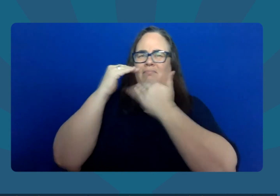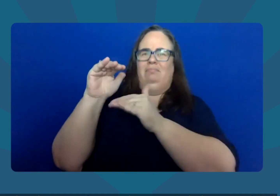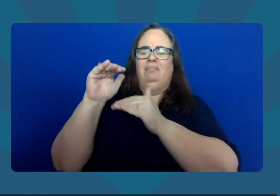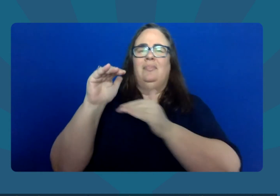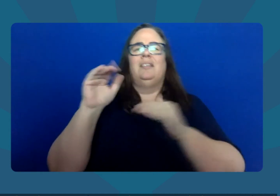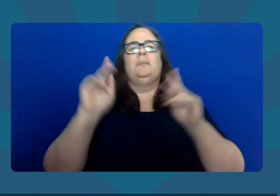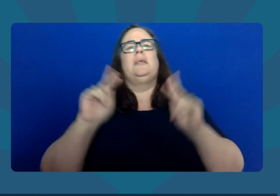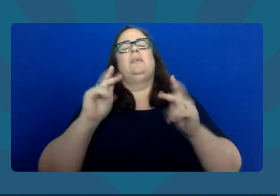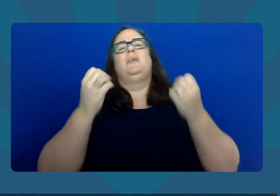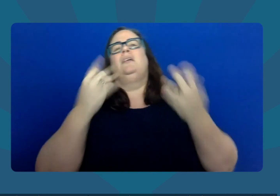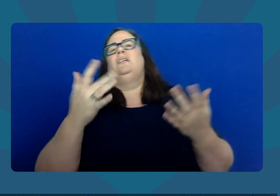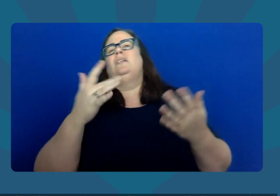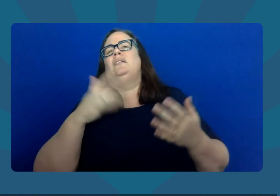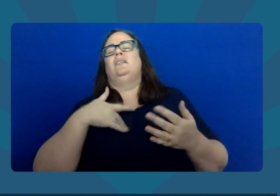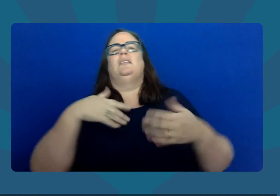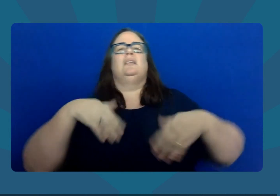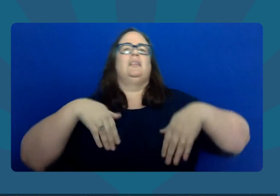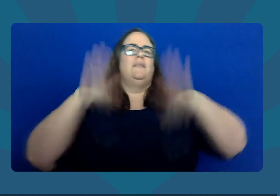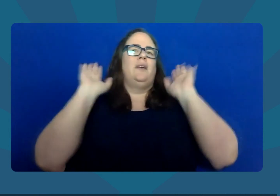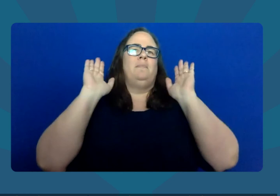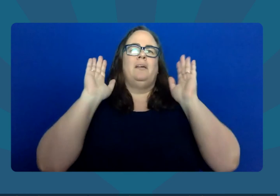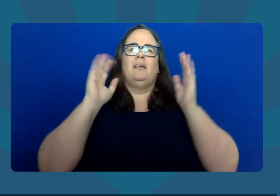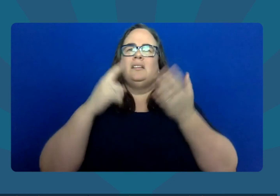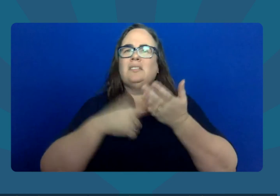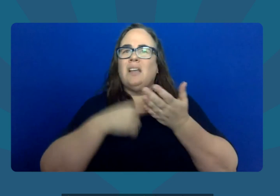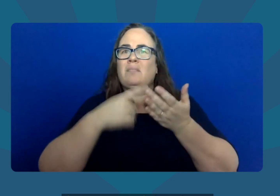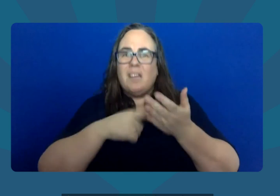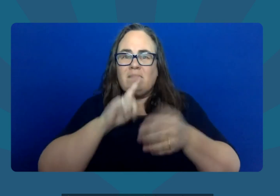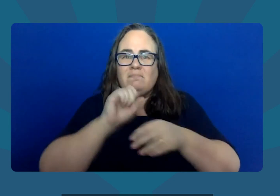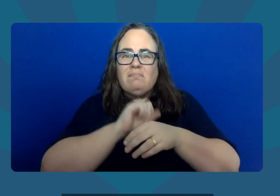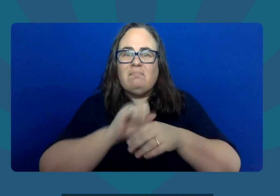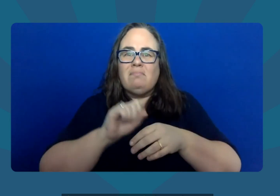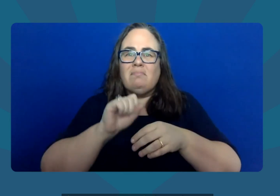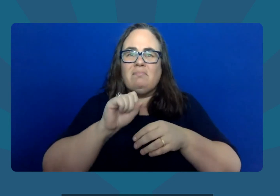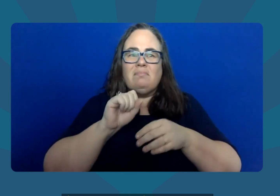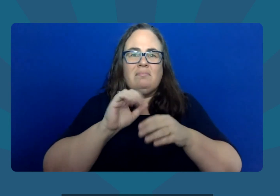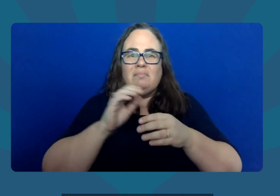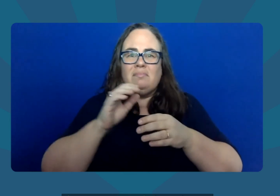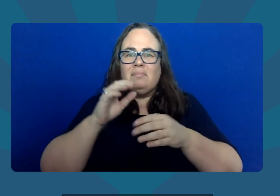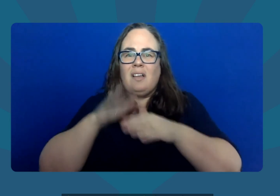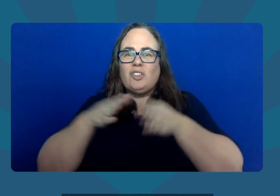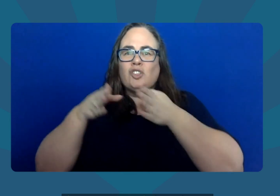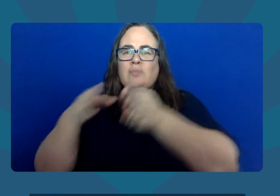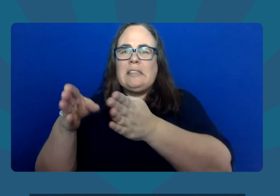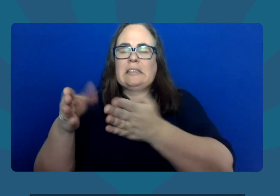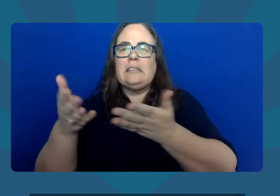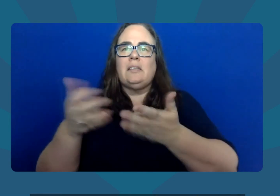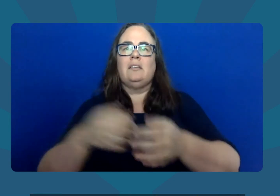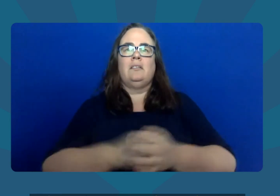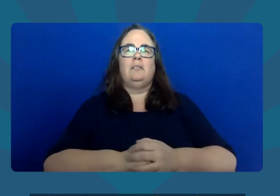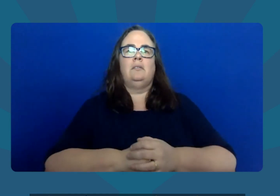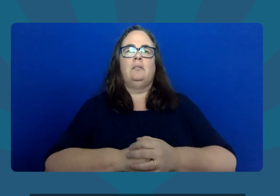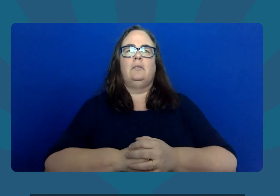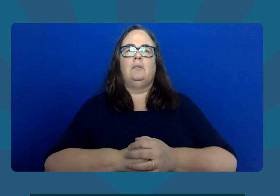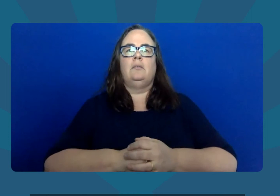time made access to help so restrictive that many people just give up and